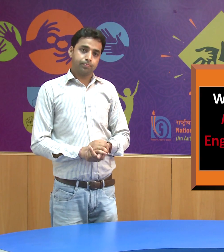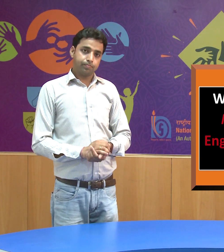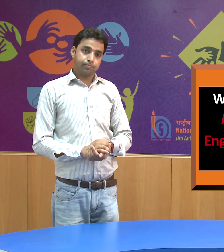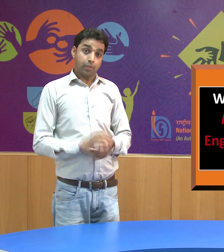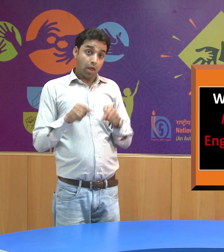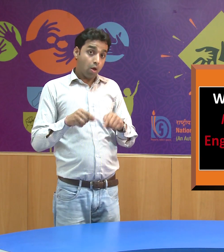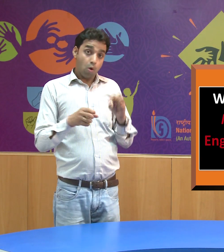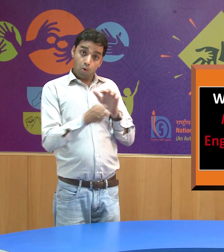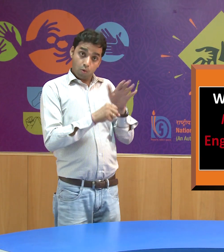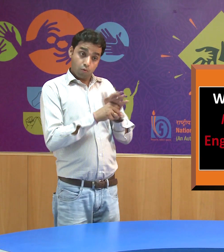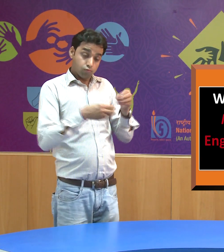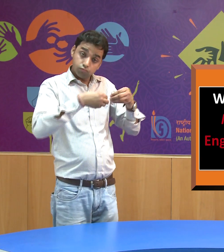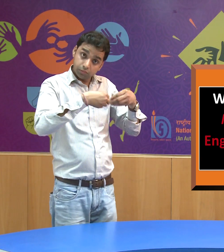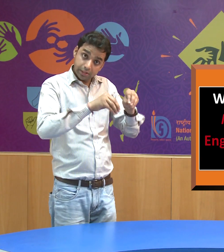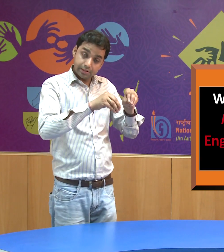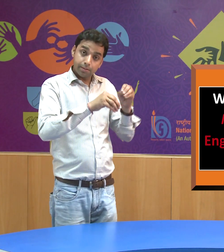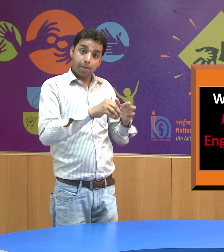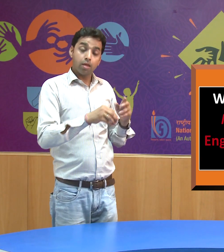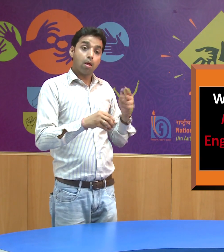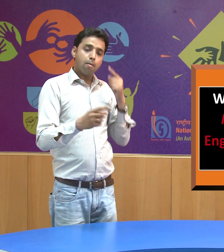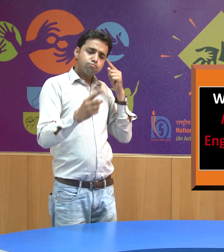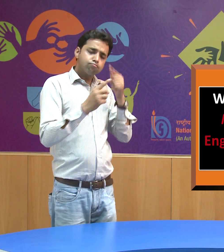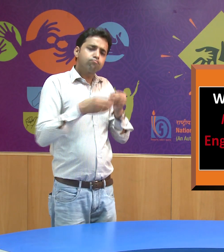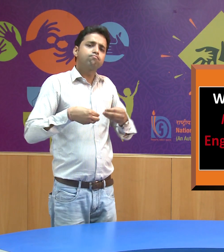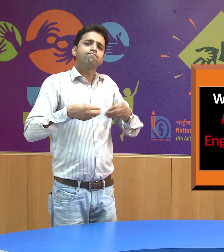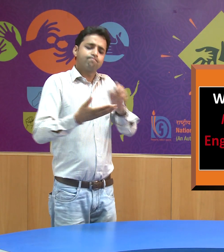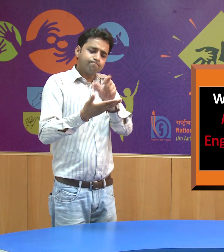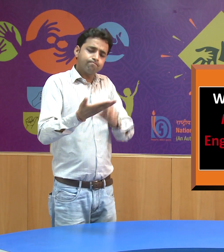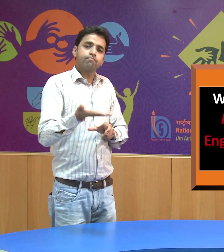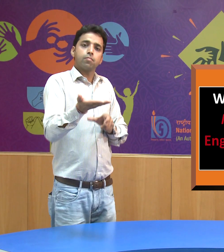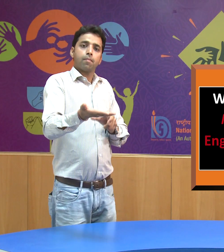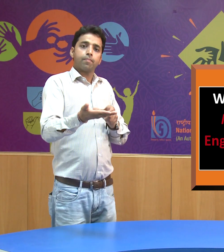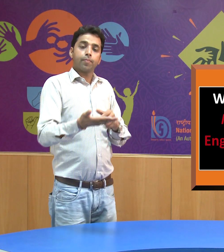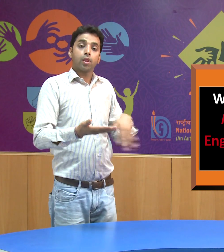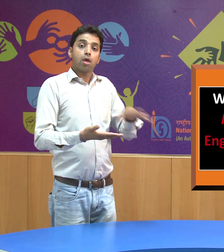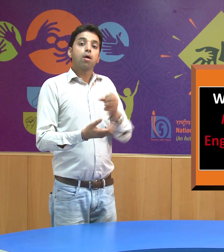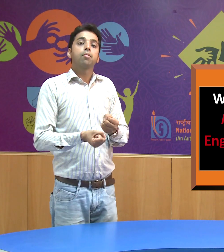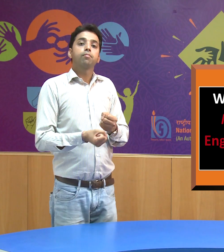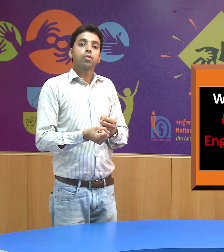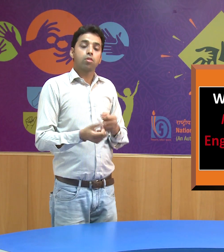Wood's Dispatch was the proposal that was made in the field of education.